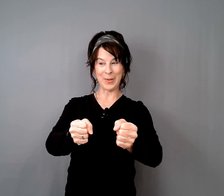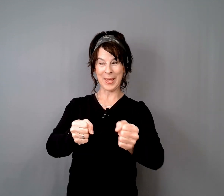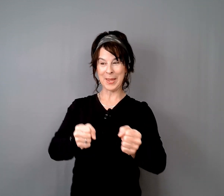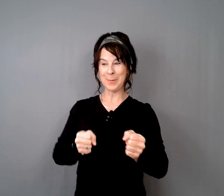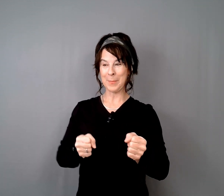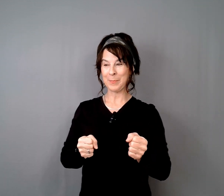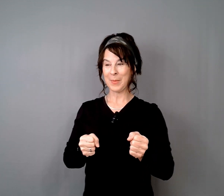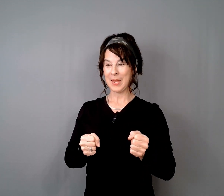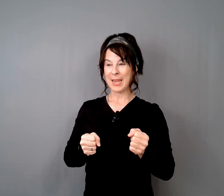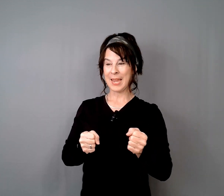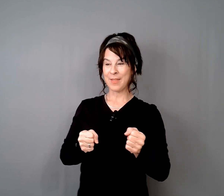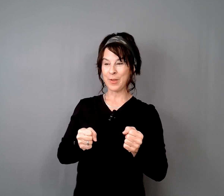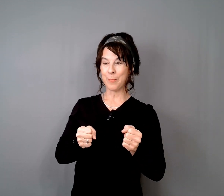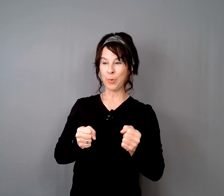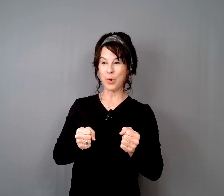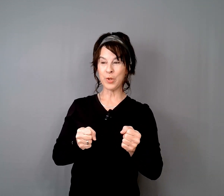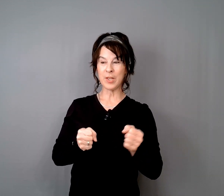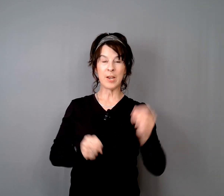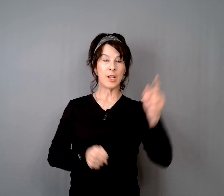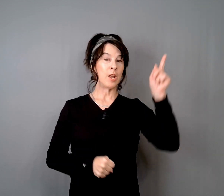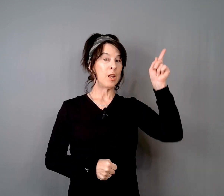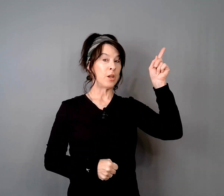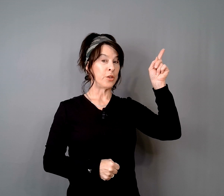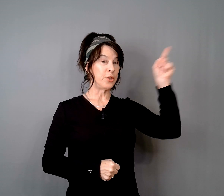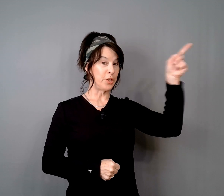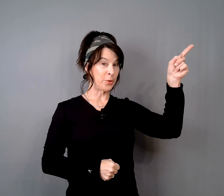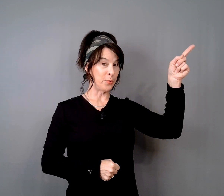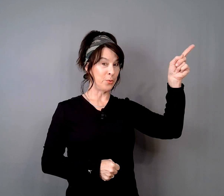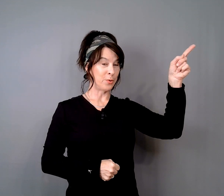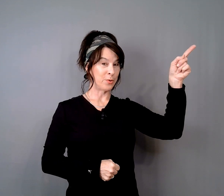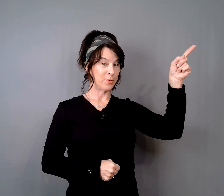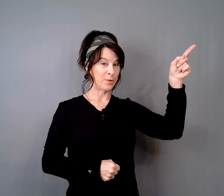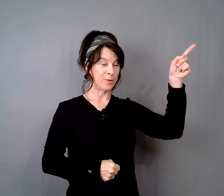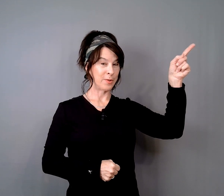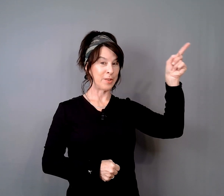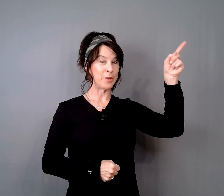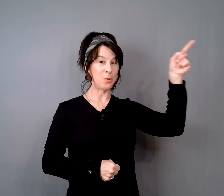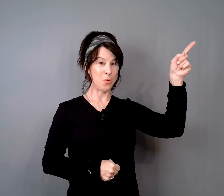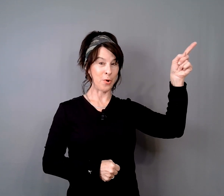okay? And the broken, you, the Lord,